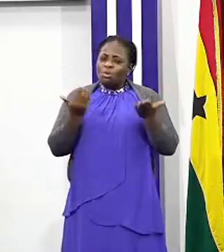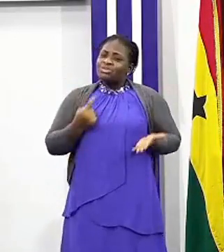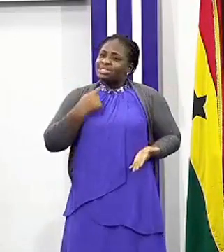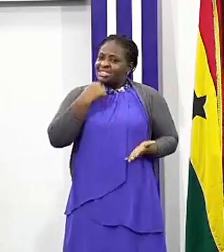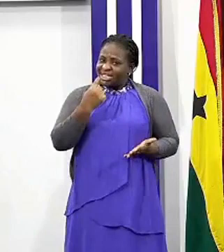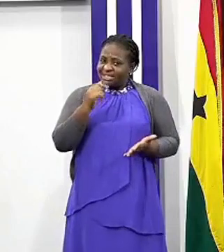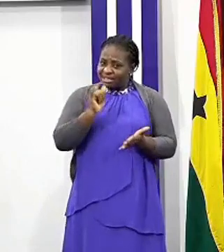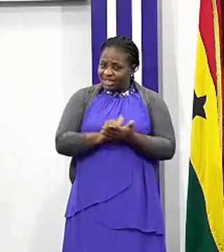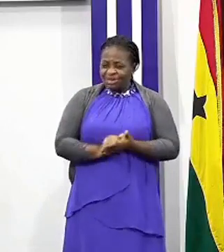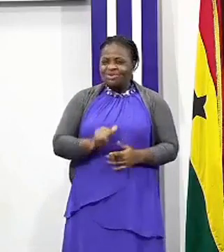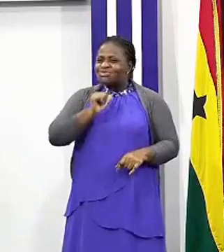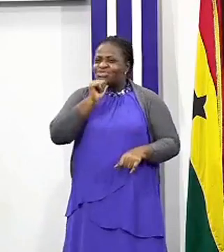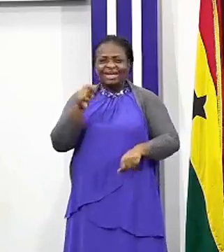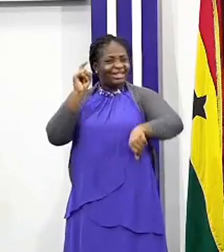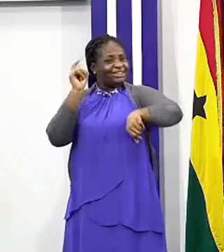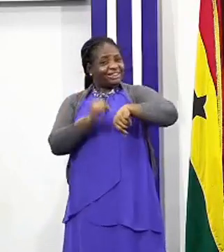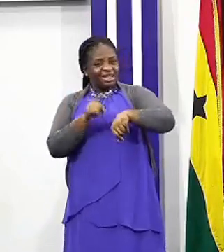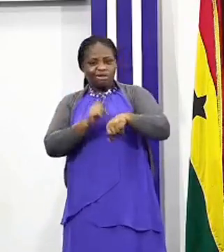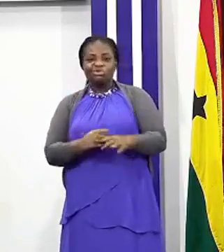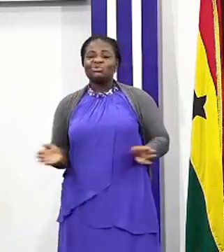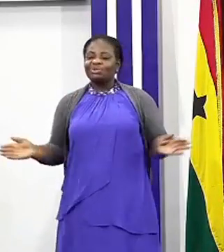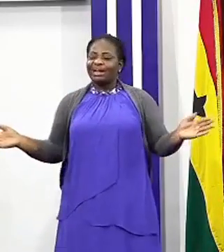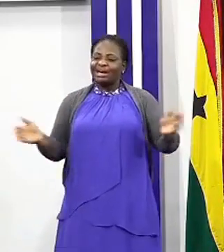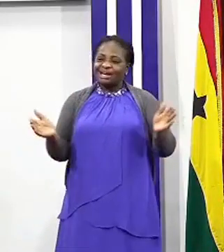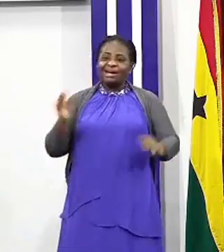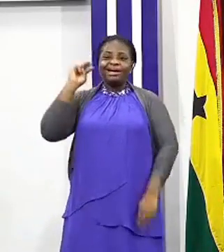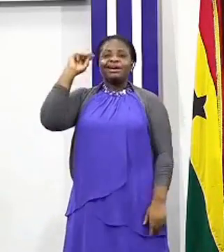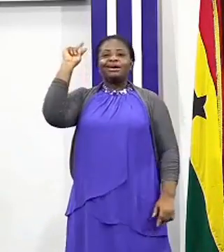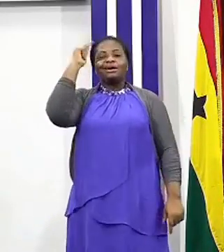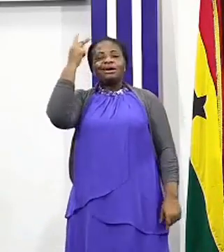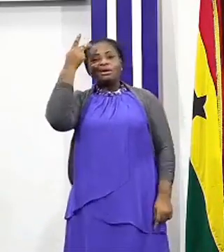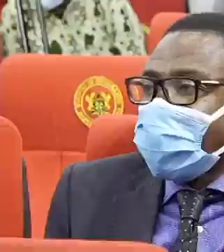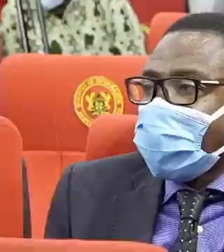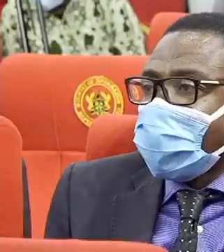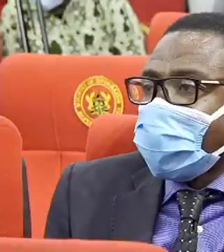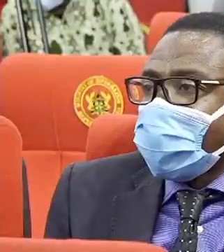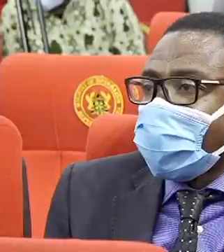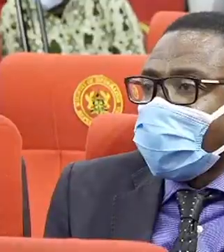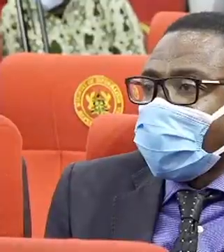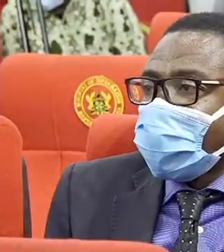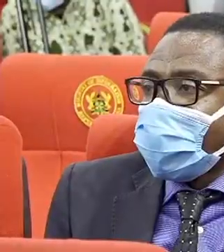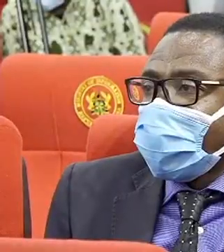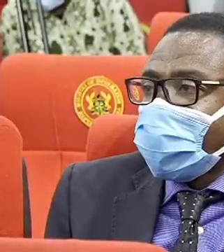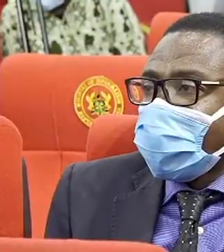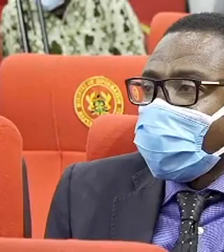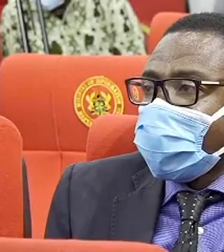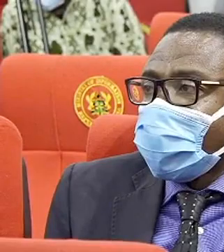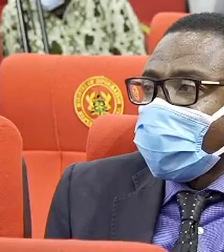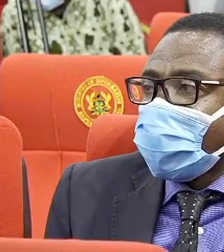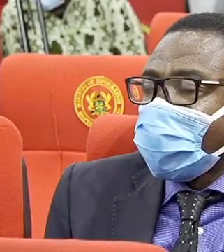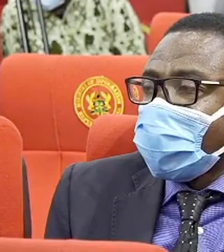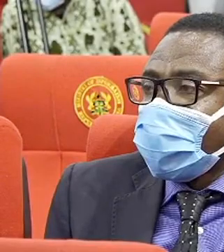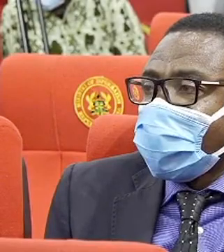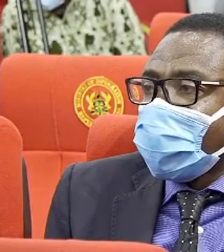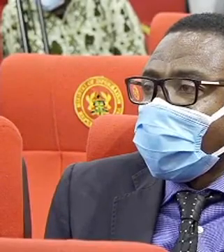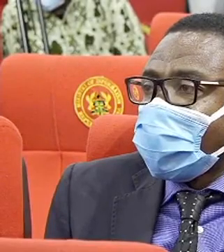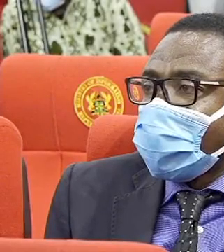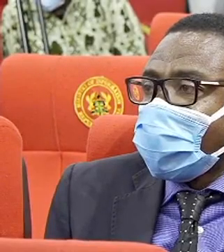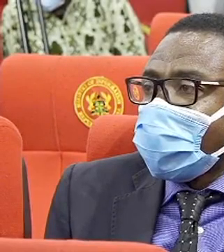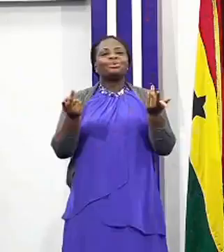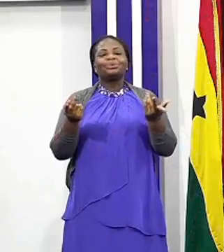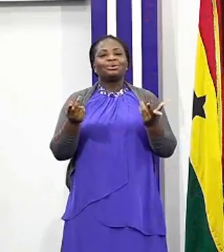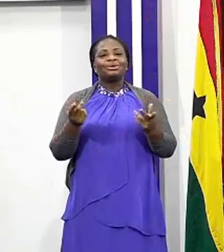this is not the time to encourage politicians and commentators, I mean